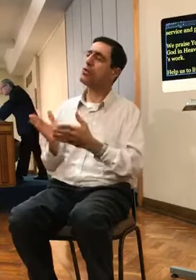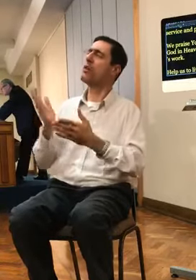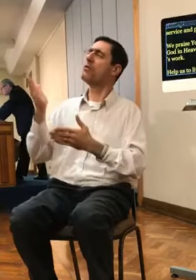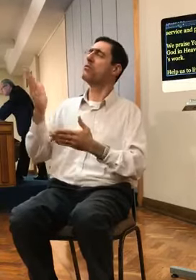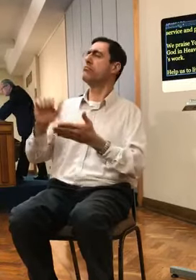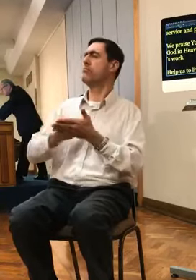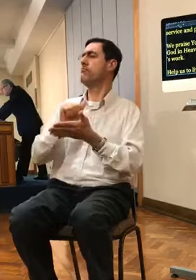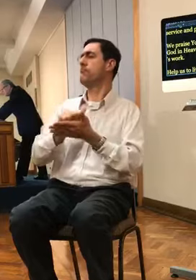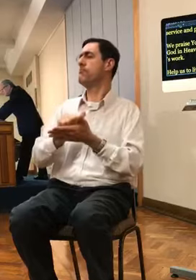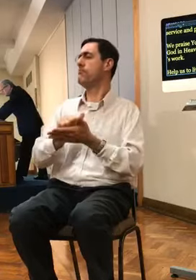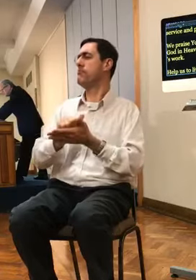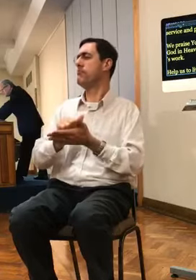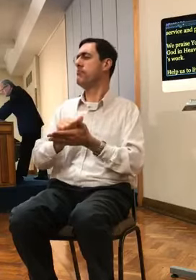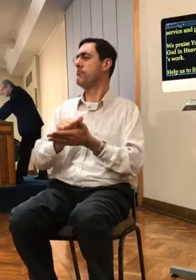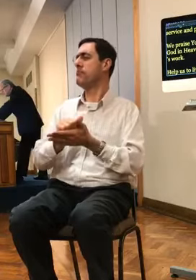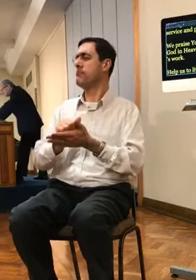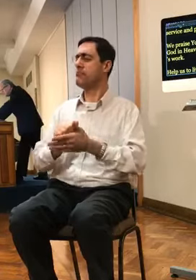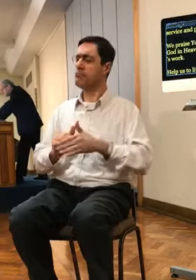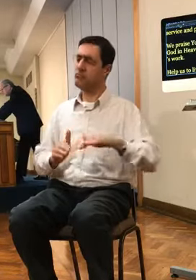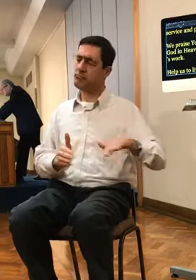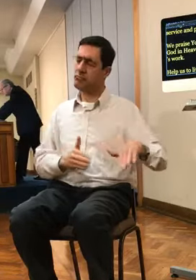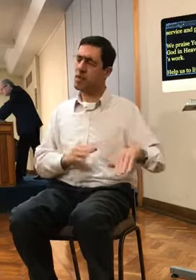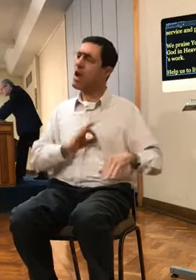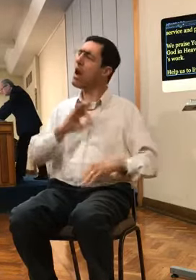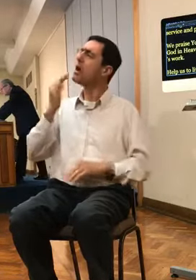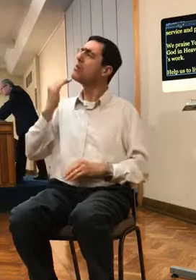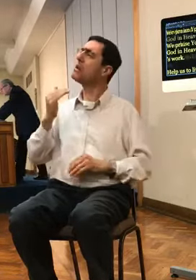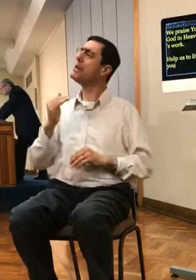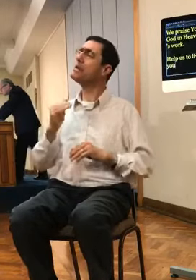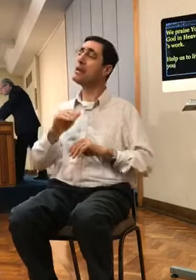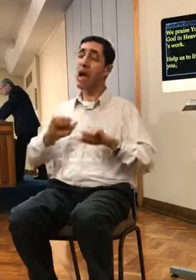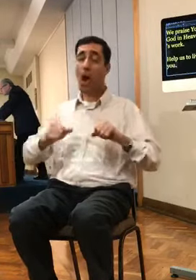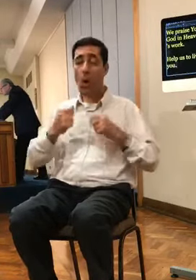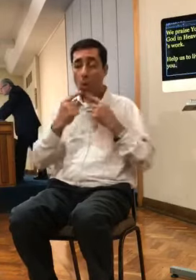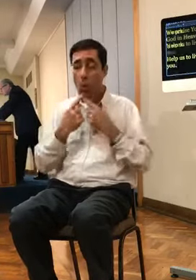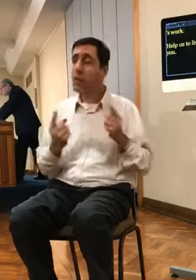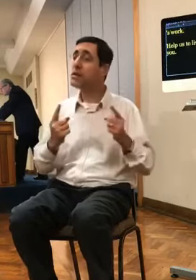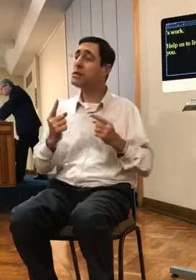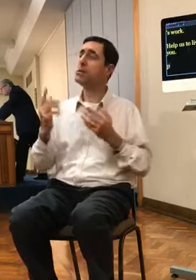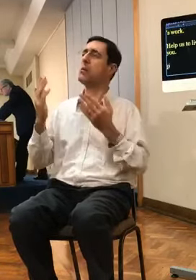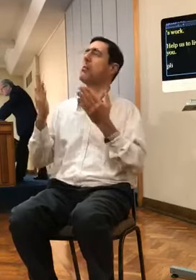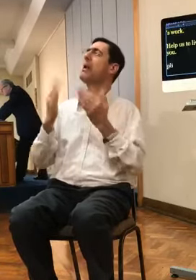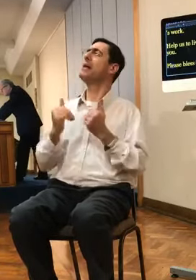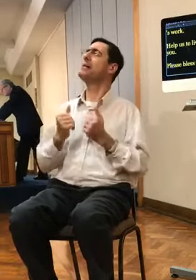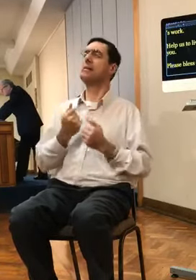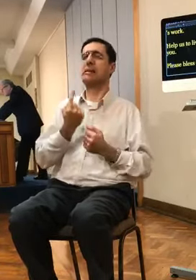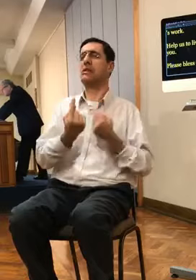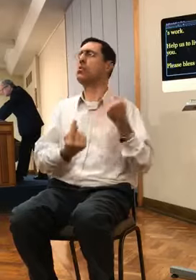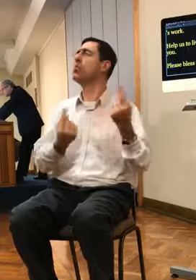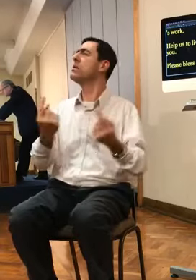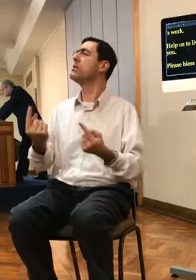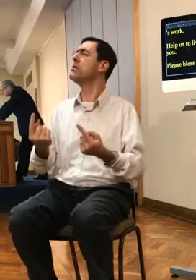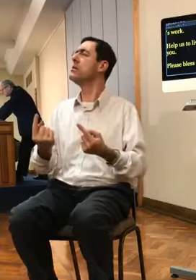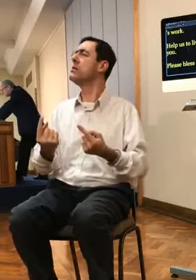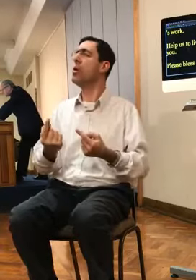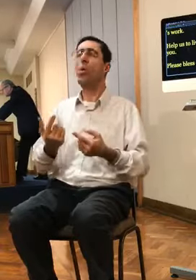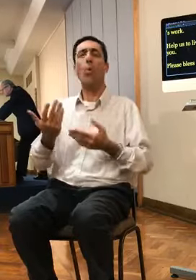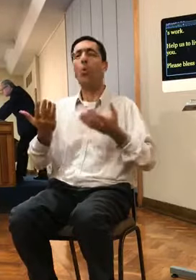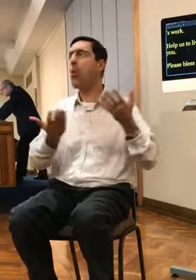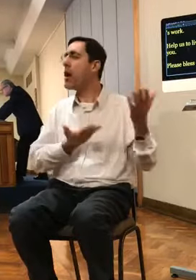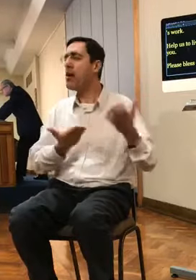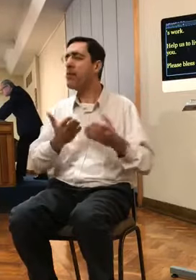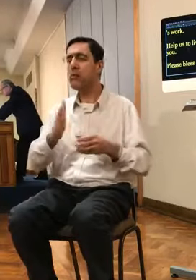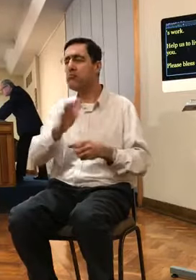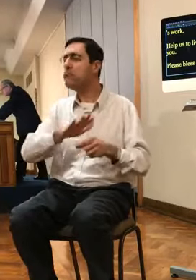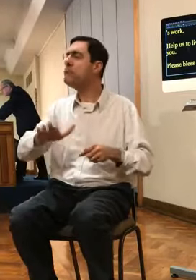wilt bless our witness as individuals. Grant us opportunity, we pray, in every place where Thou dost set us,